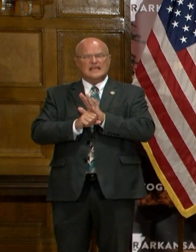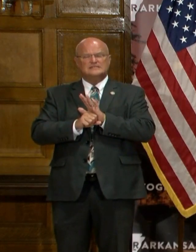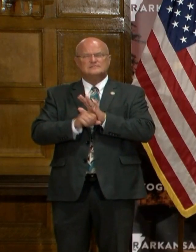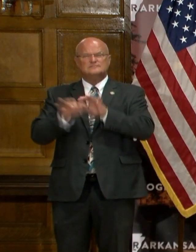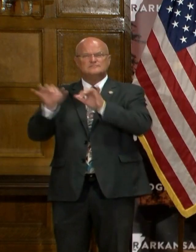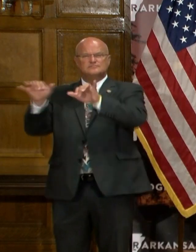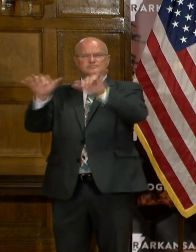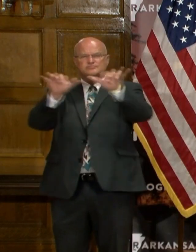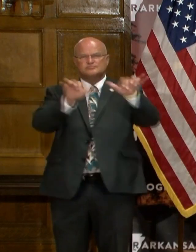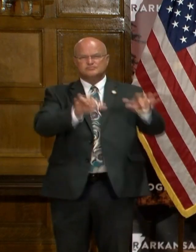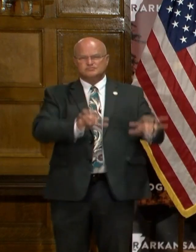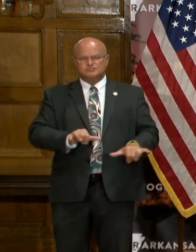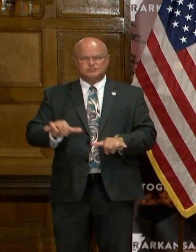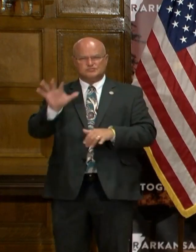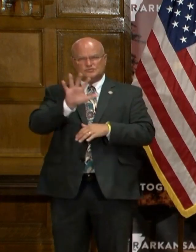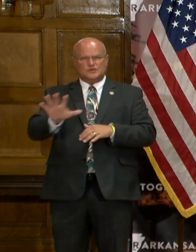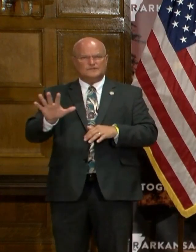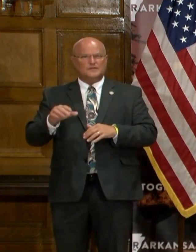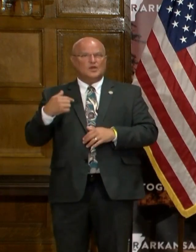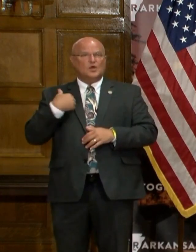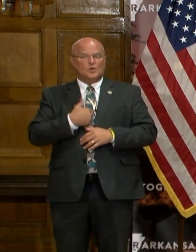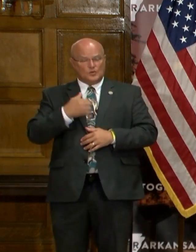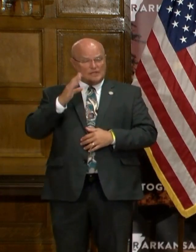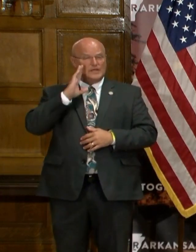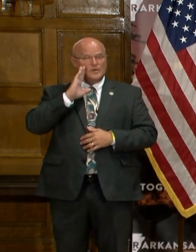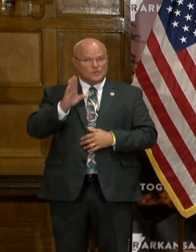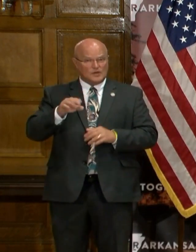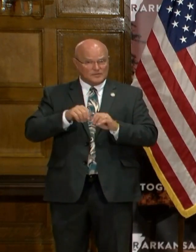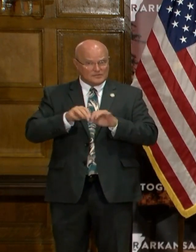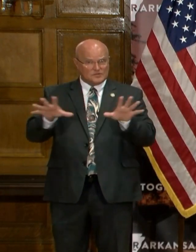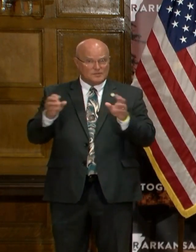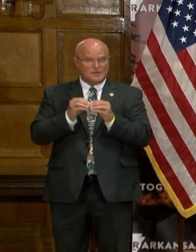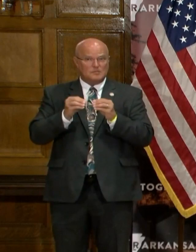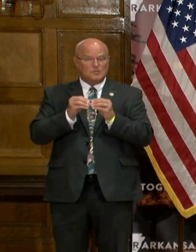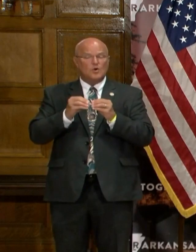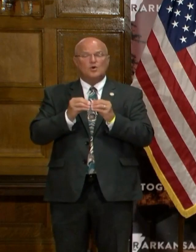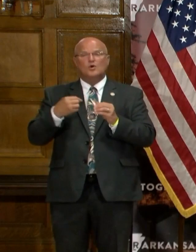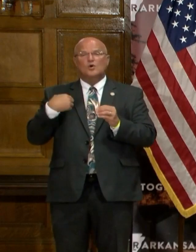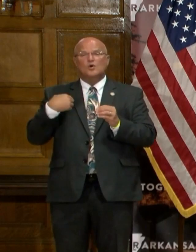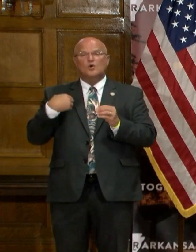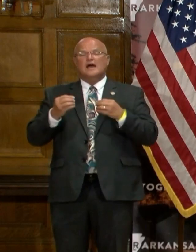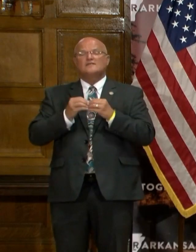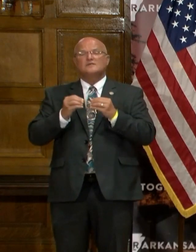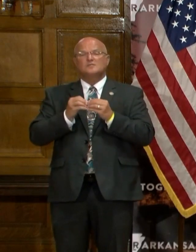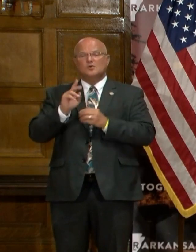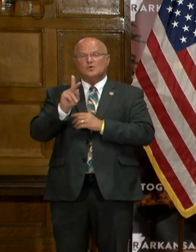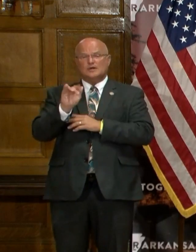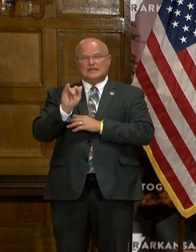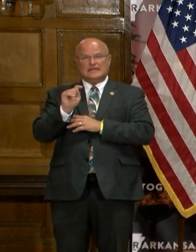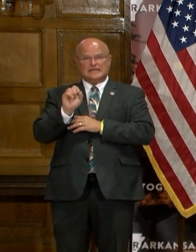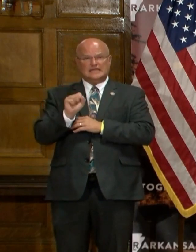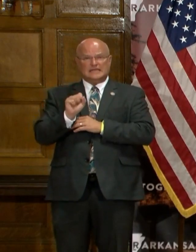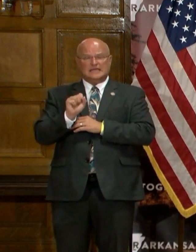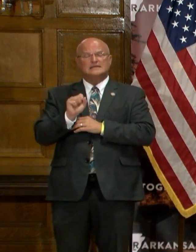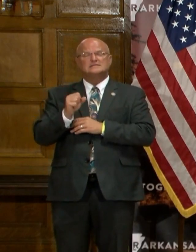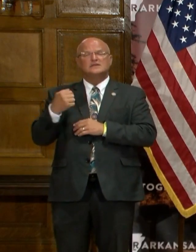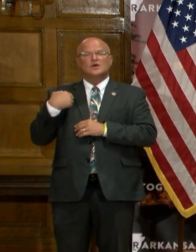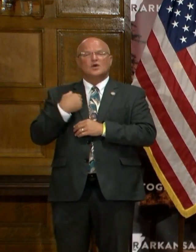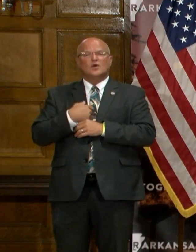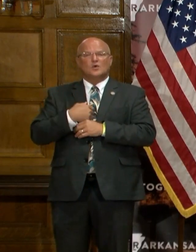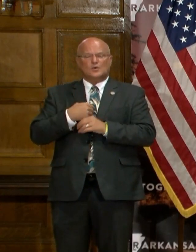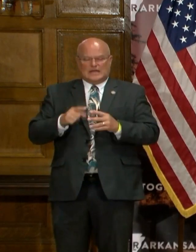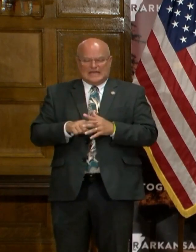uniform distribution at this time. We will be distributing more as we get more kits available.